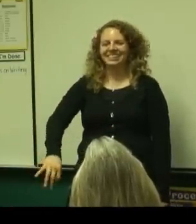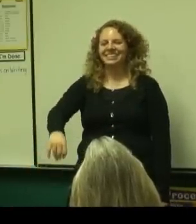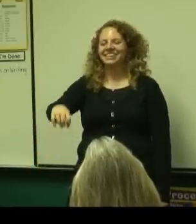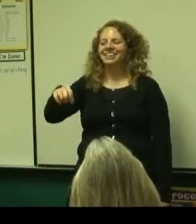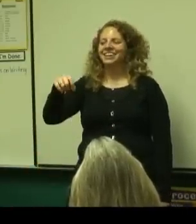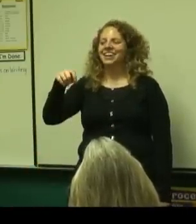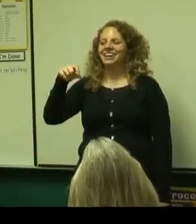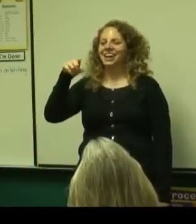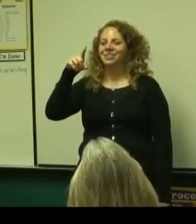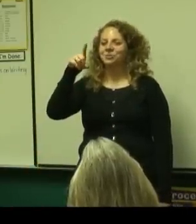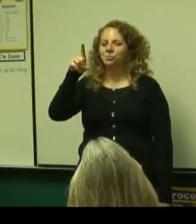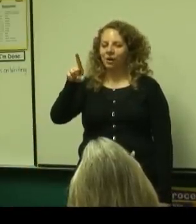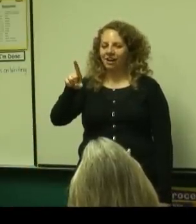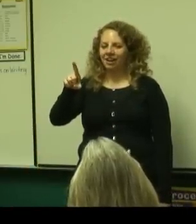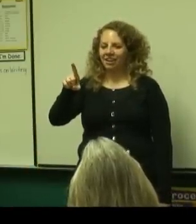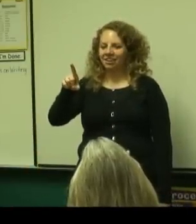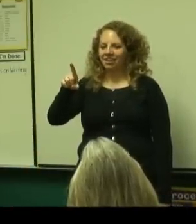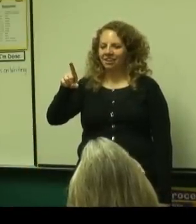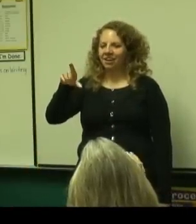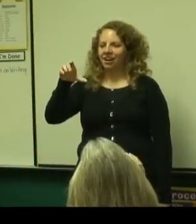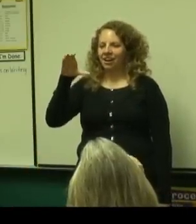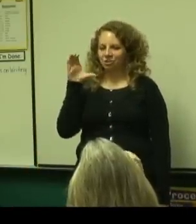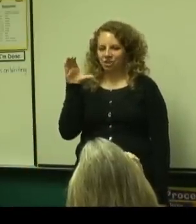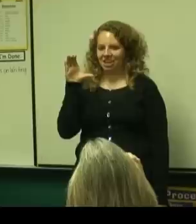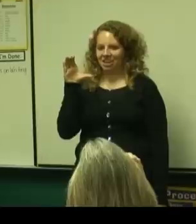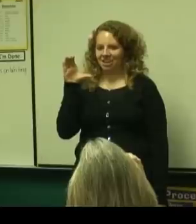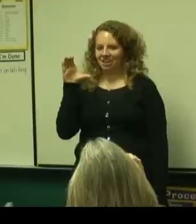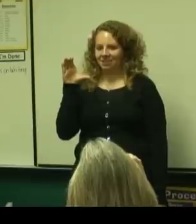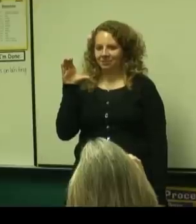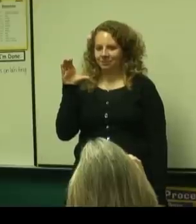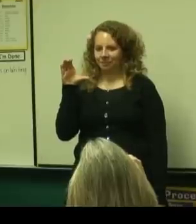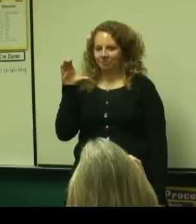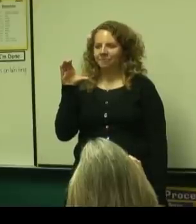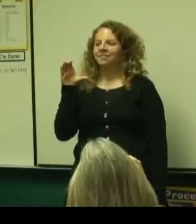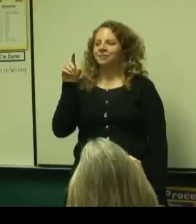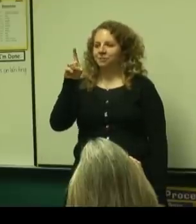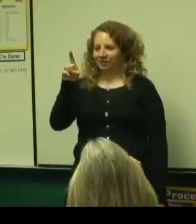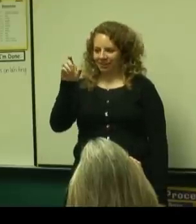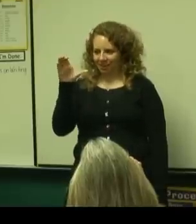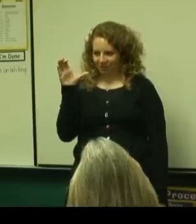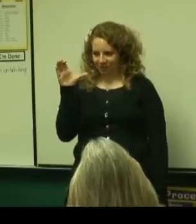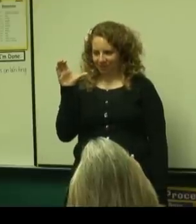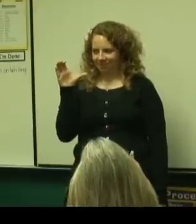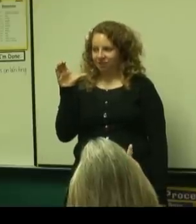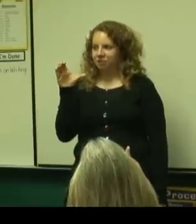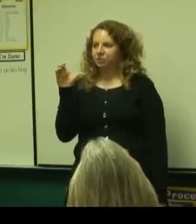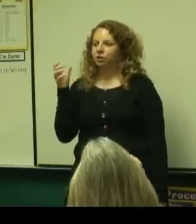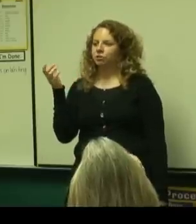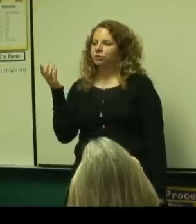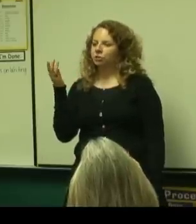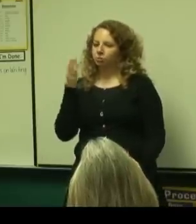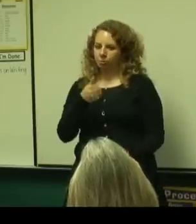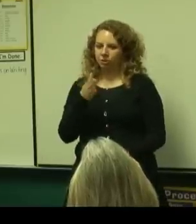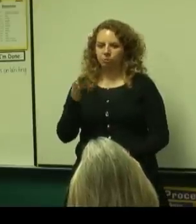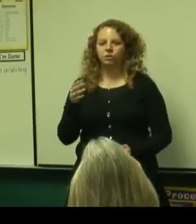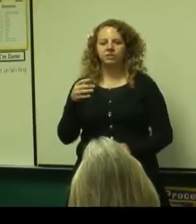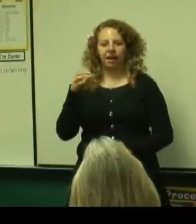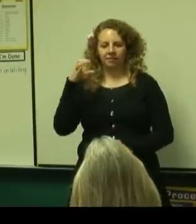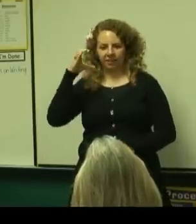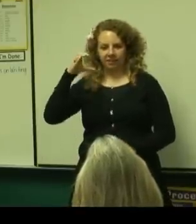99. Okay, and then 100. Oh, 100. So the Roman numerals have like a